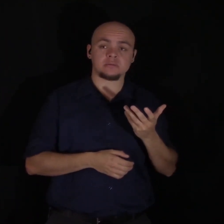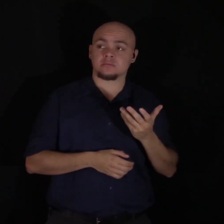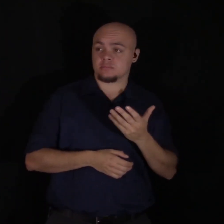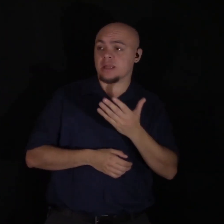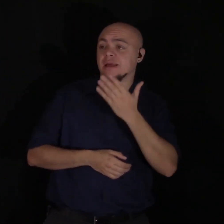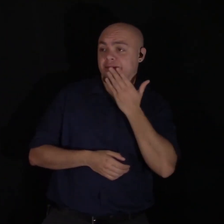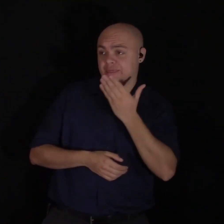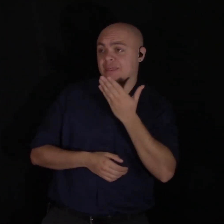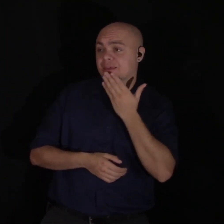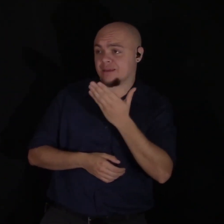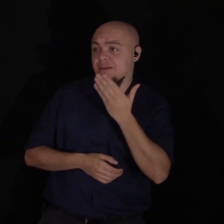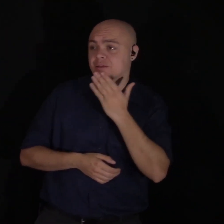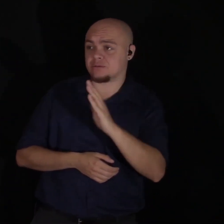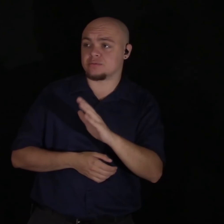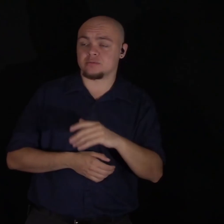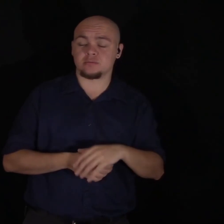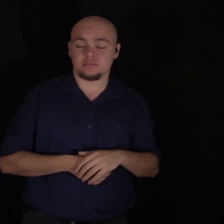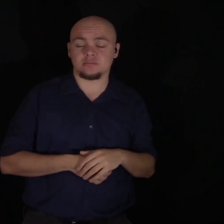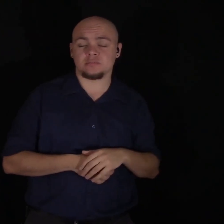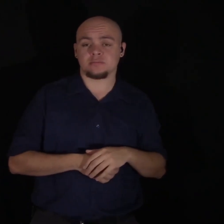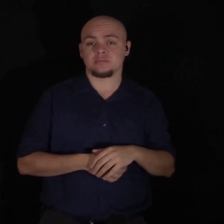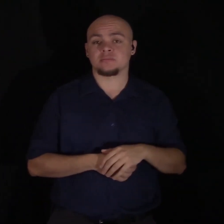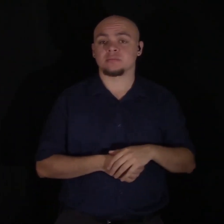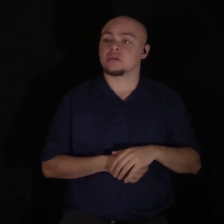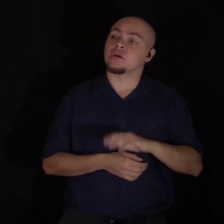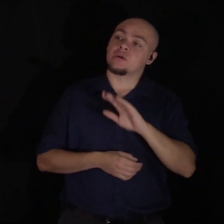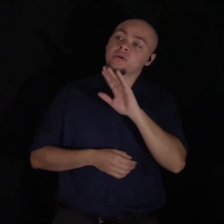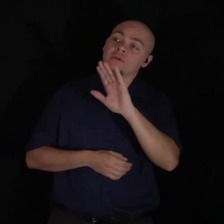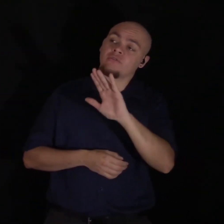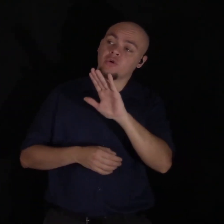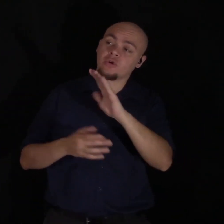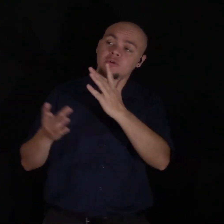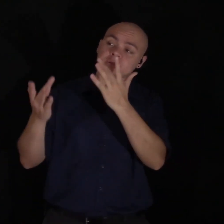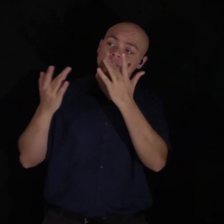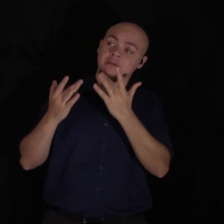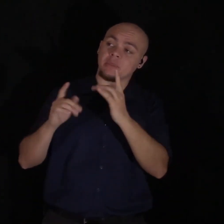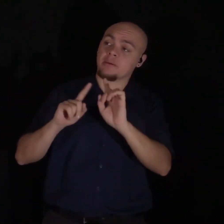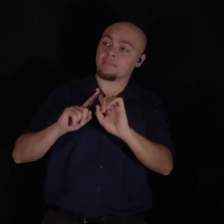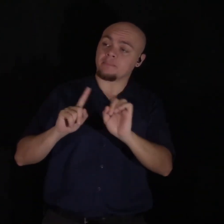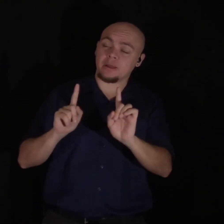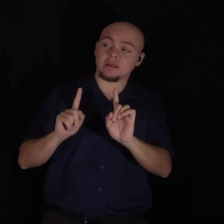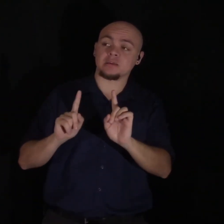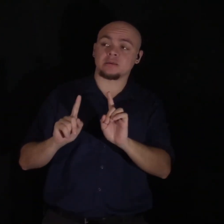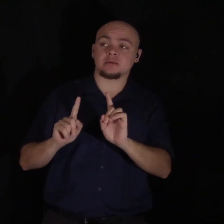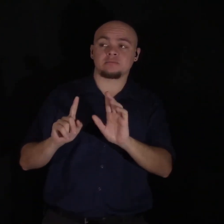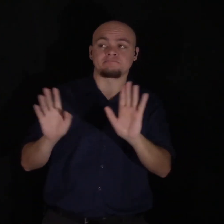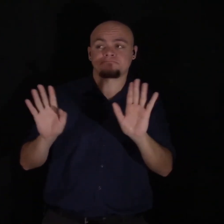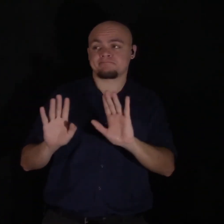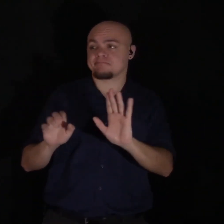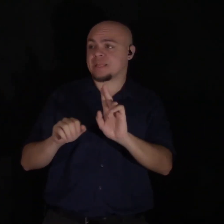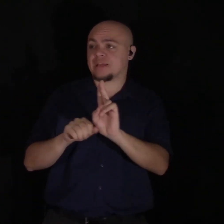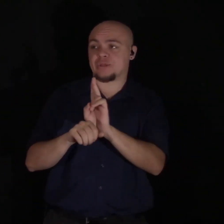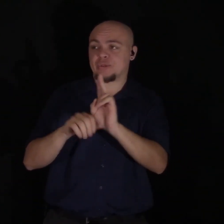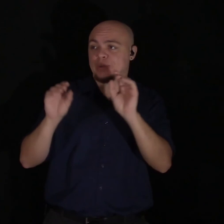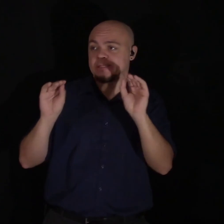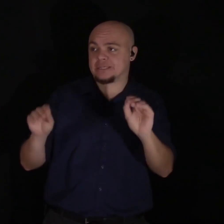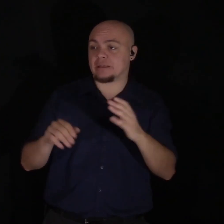you," he replied, "for your sympathy, but it is useless. My fate is